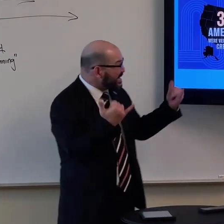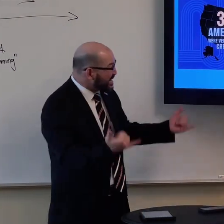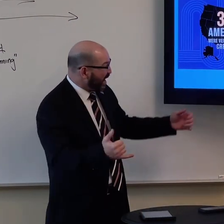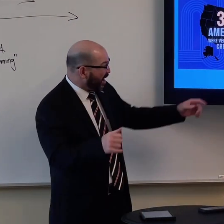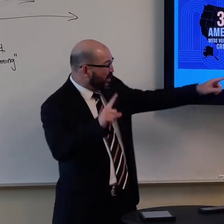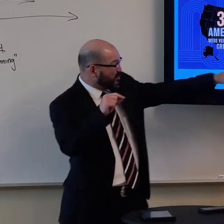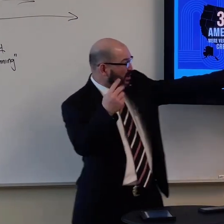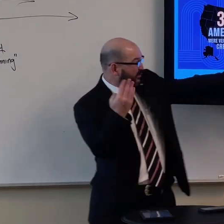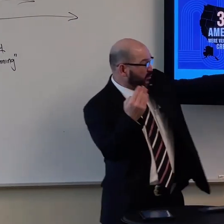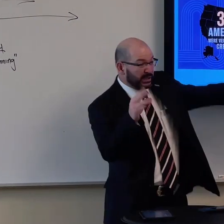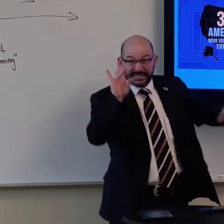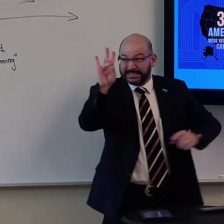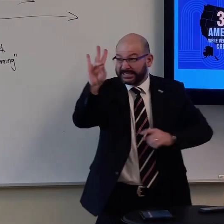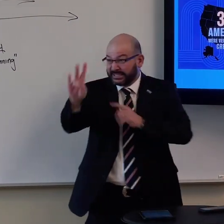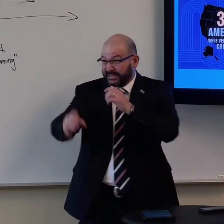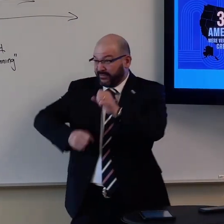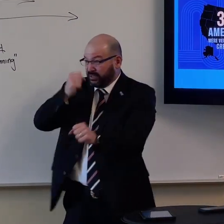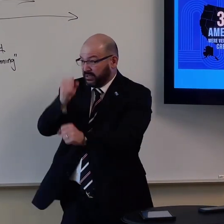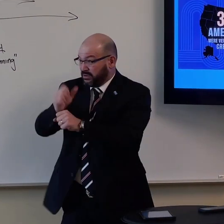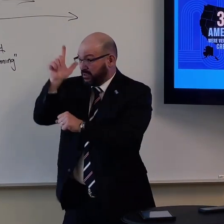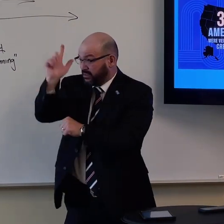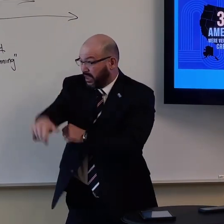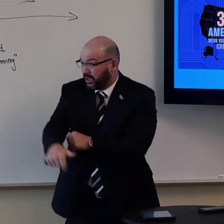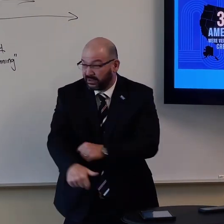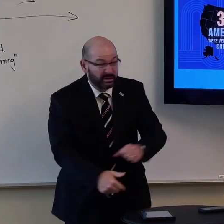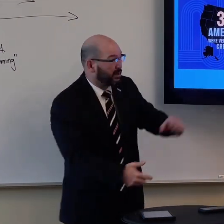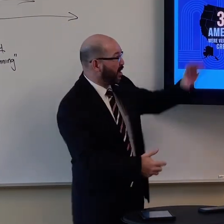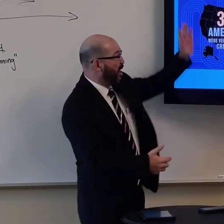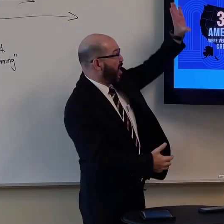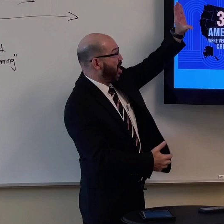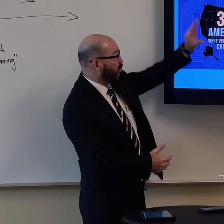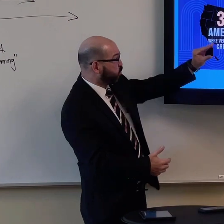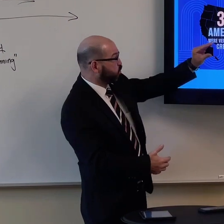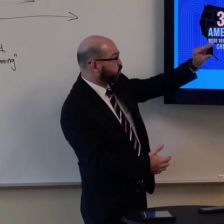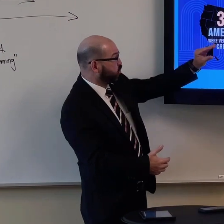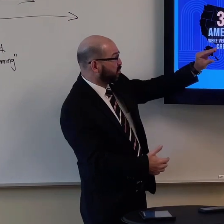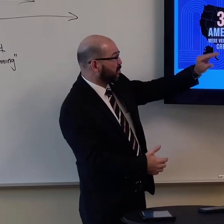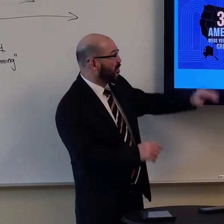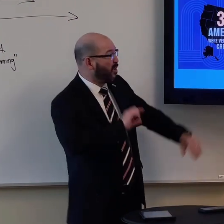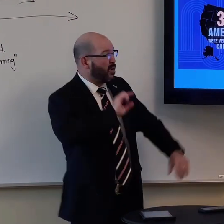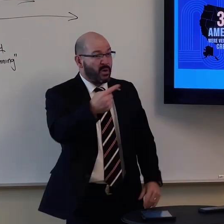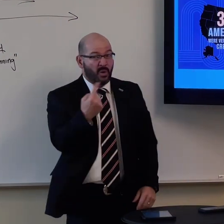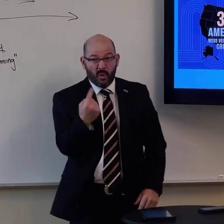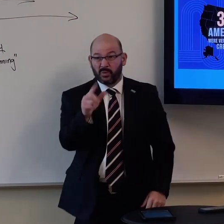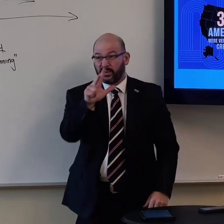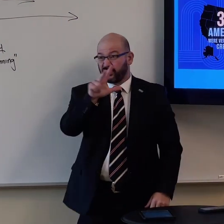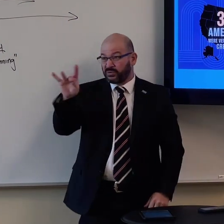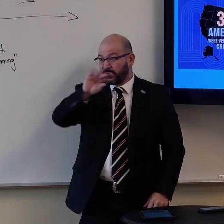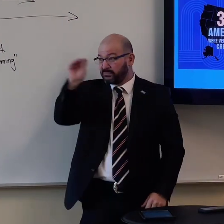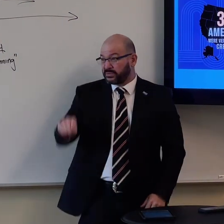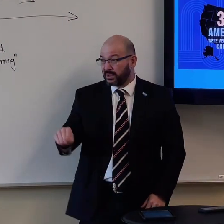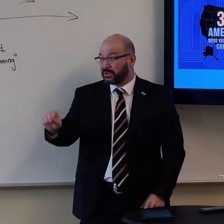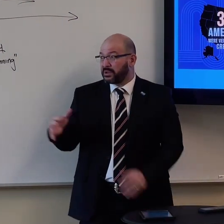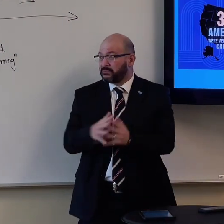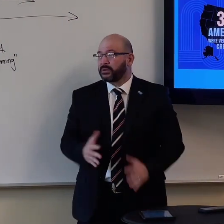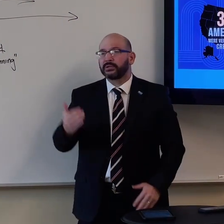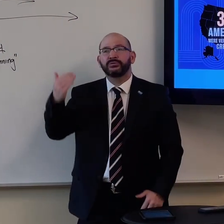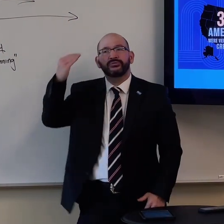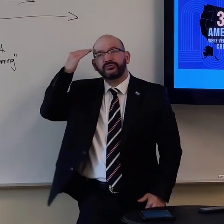Seven years later, from 50%, 50%, it went down to 38% of